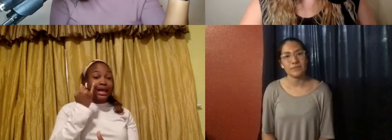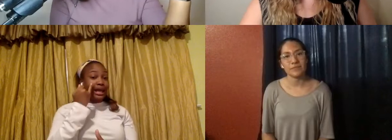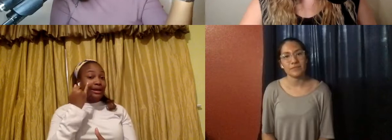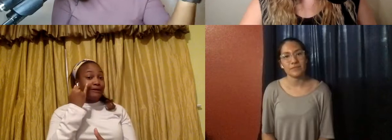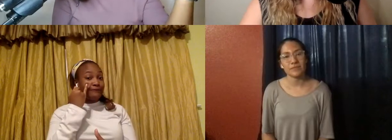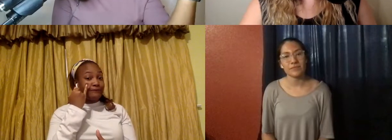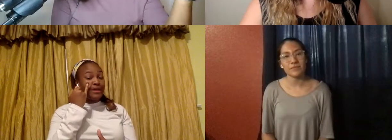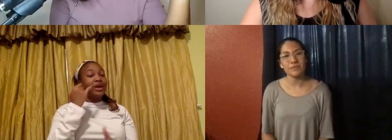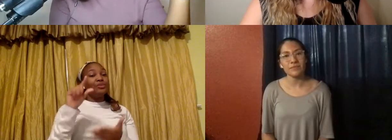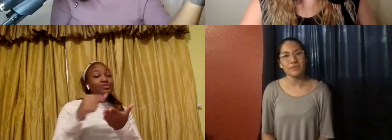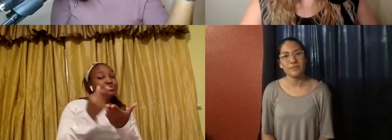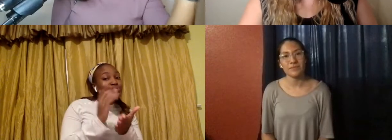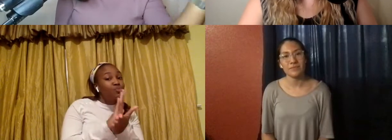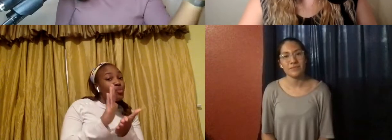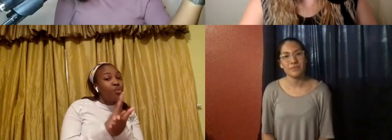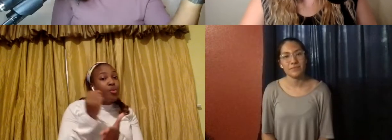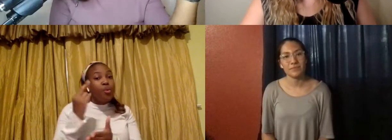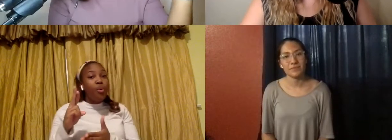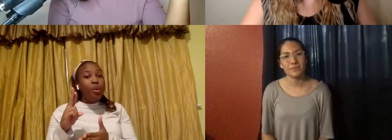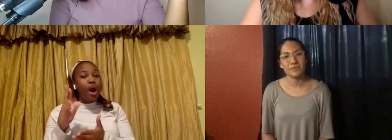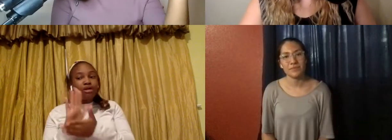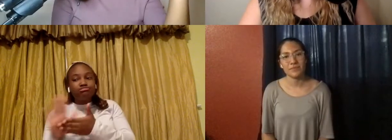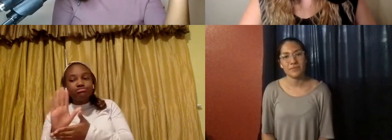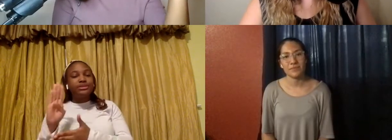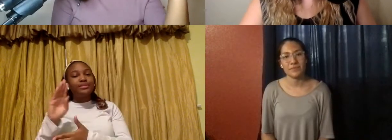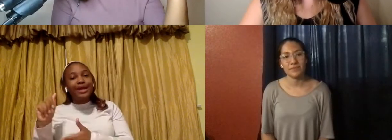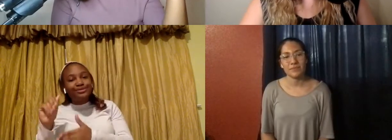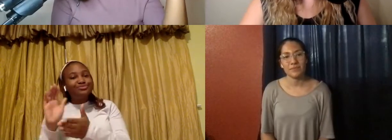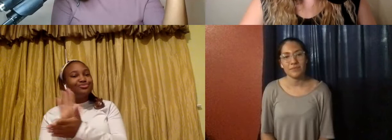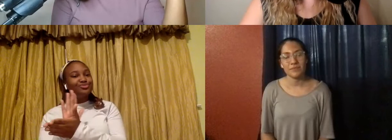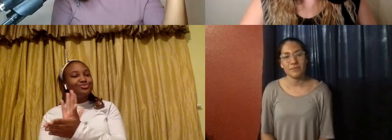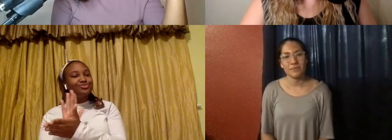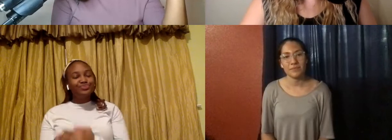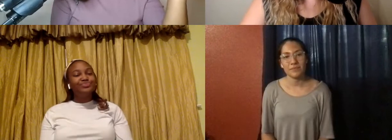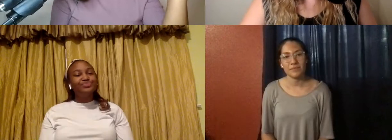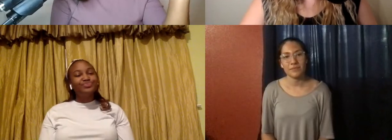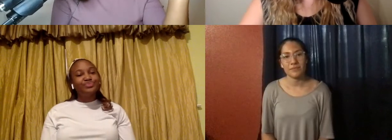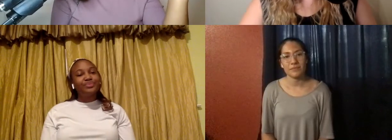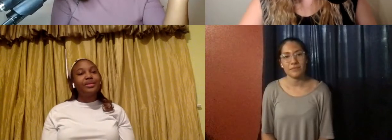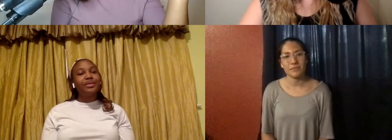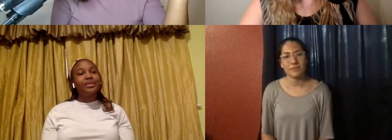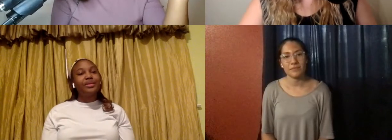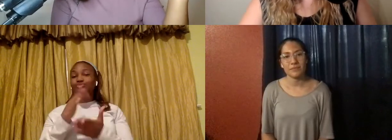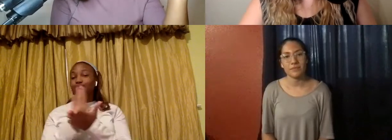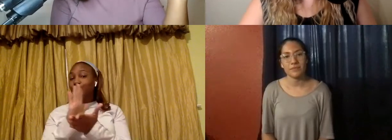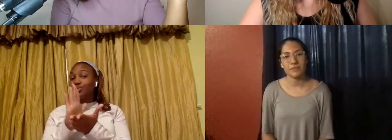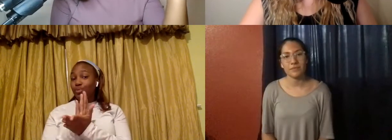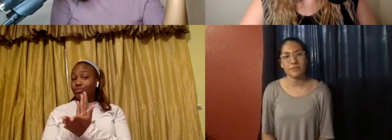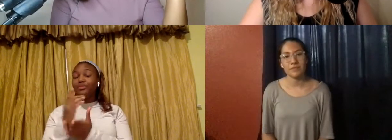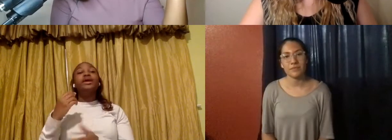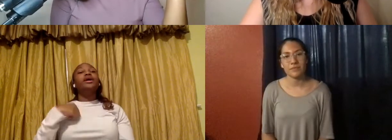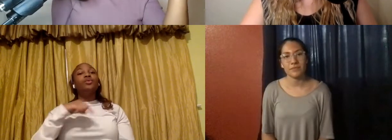really give it away. Whatever. Okay. But I was in school and we were in the dorms